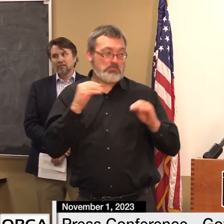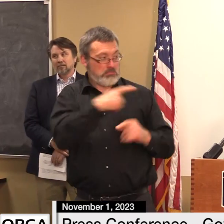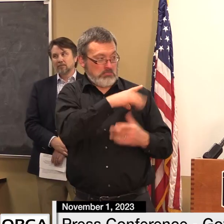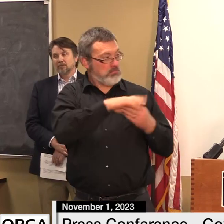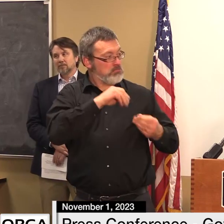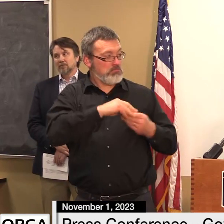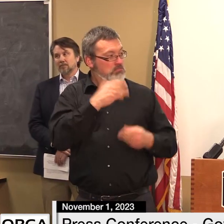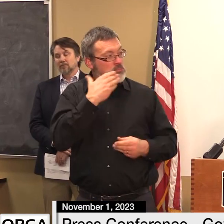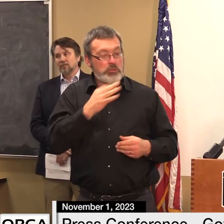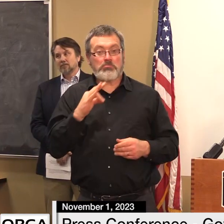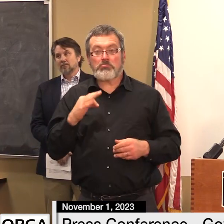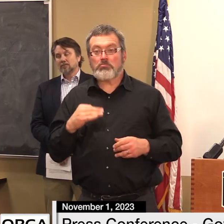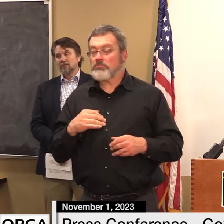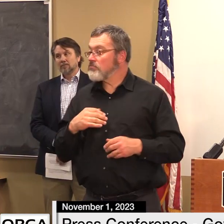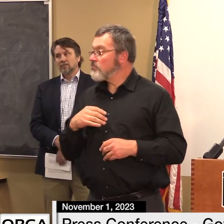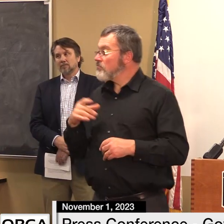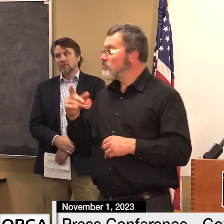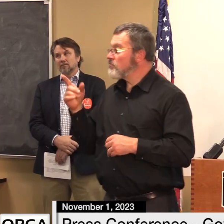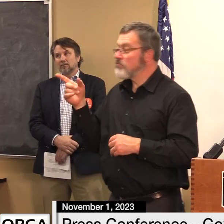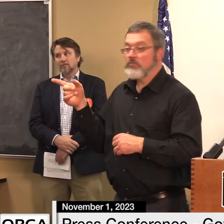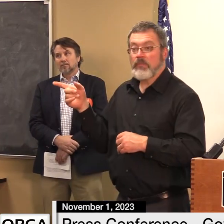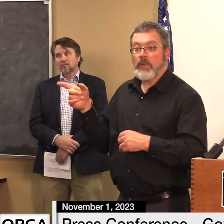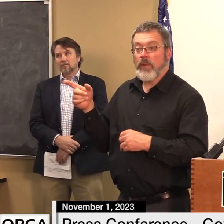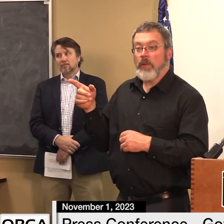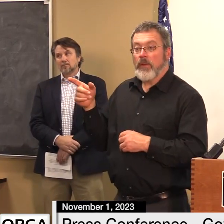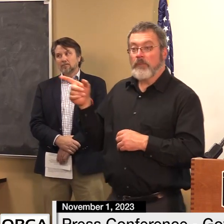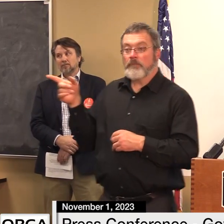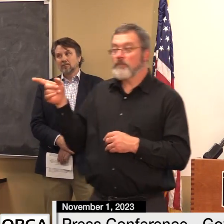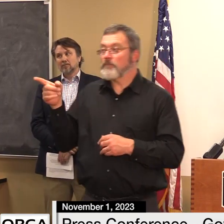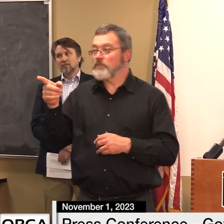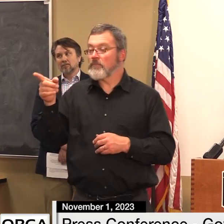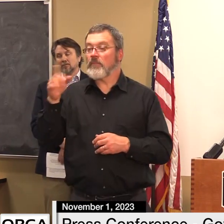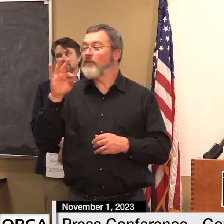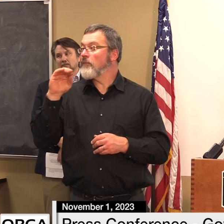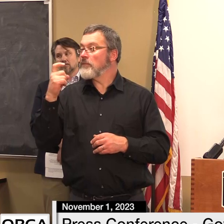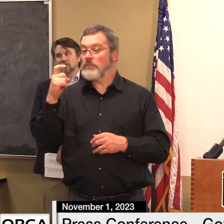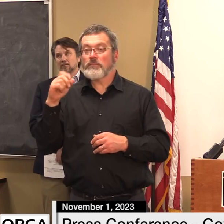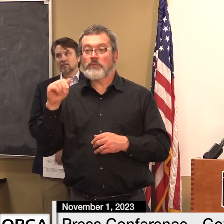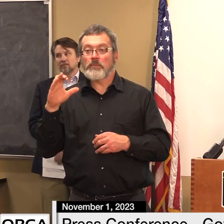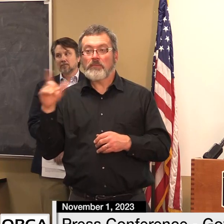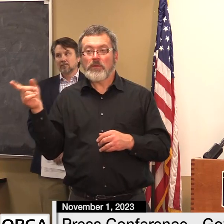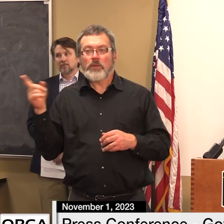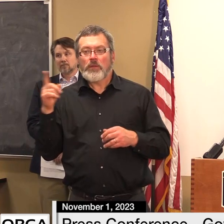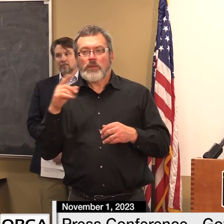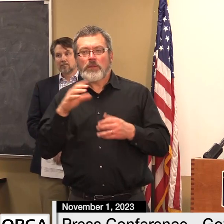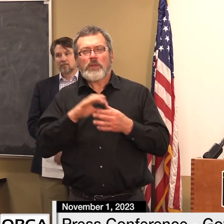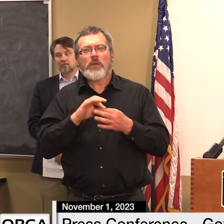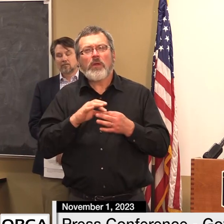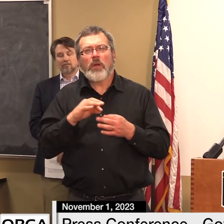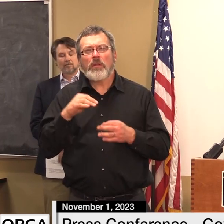Not connected to those cases, but what was your reaction to the UW2 school bus incident last Thursday?